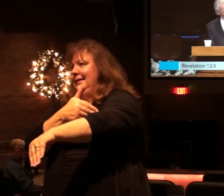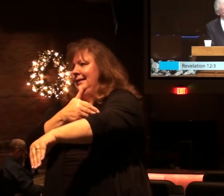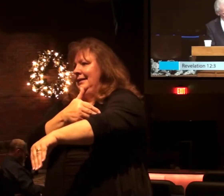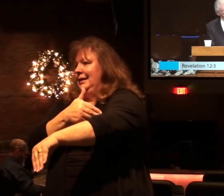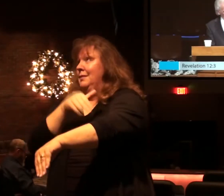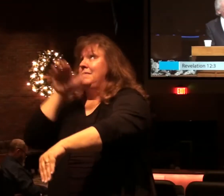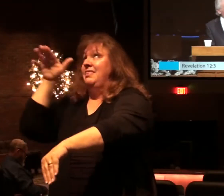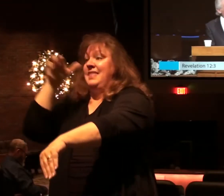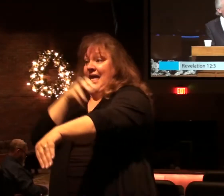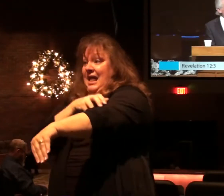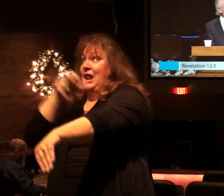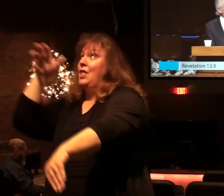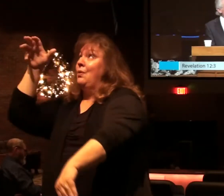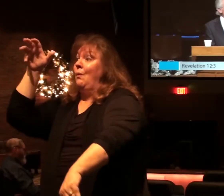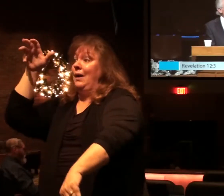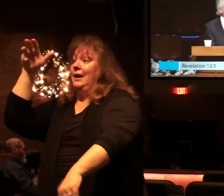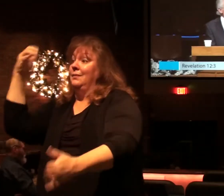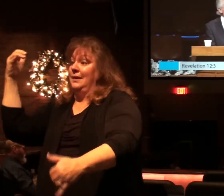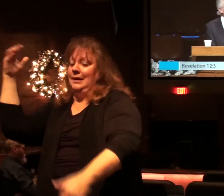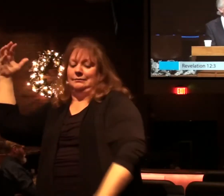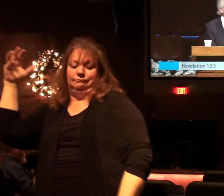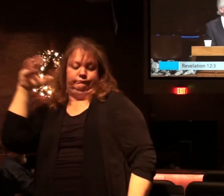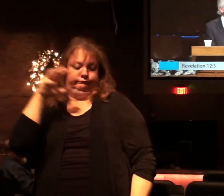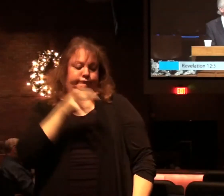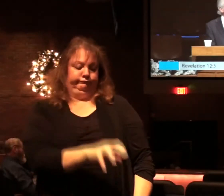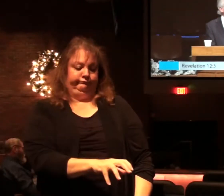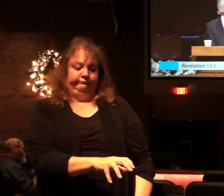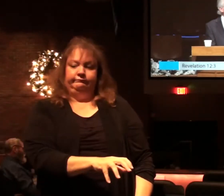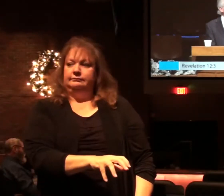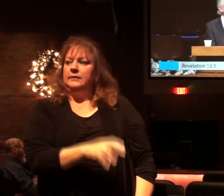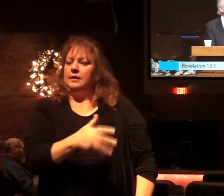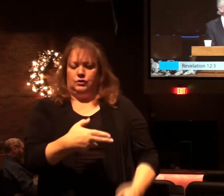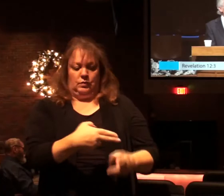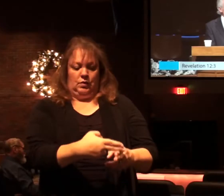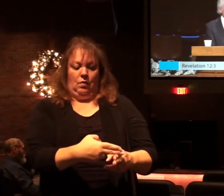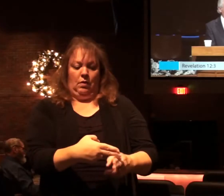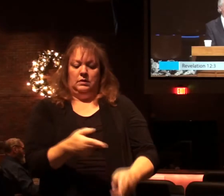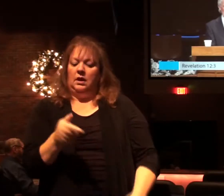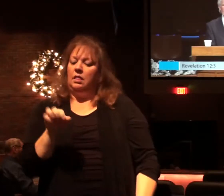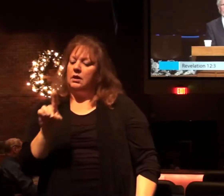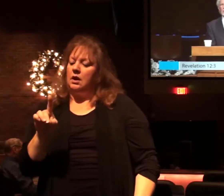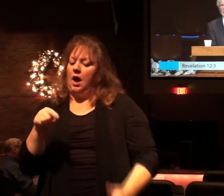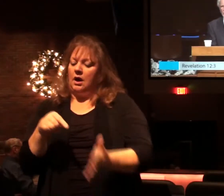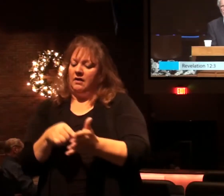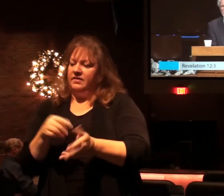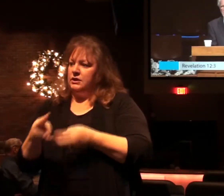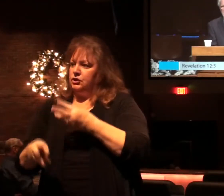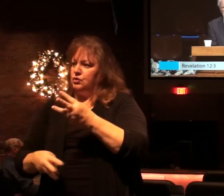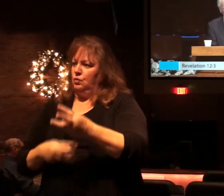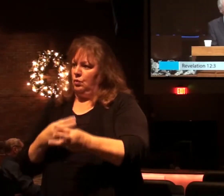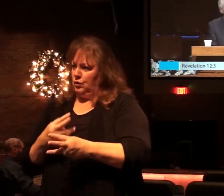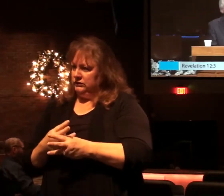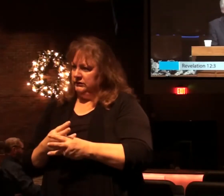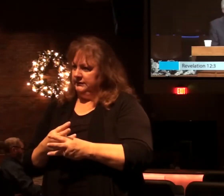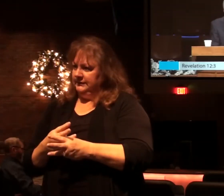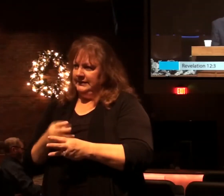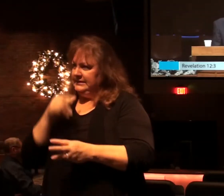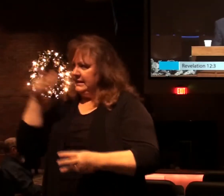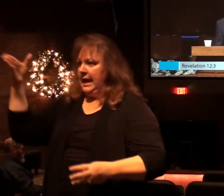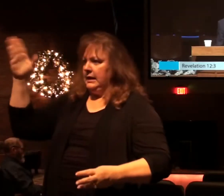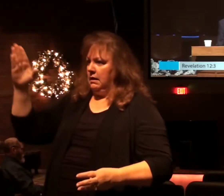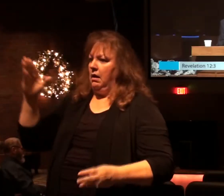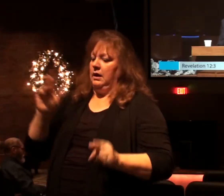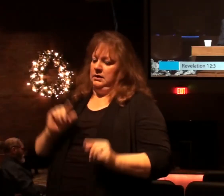But that authority now has been given to the devil. That's why he's called the God of this world, small g, as we've talked